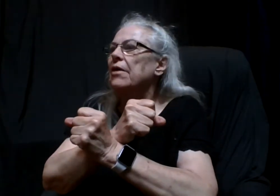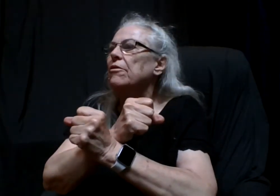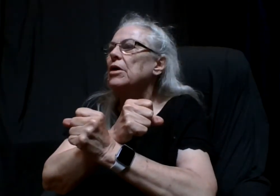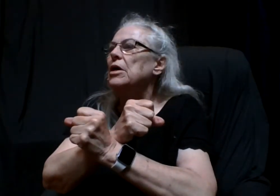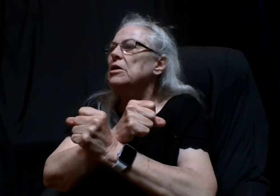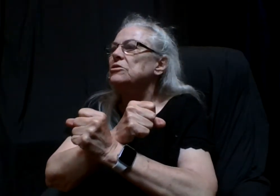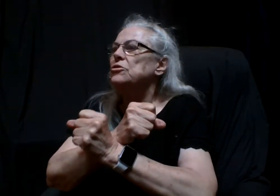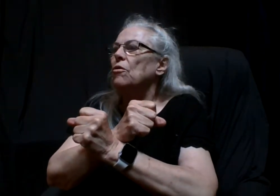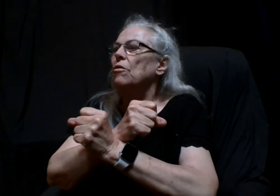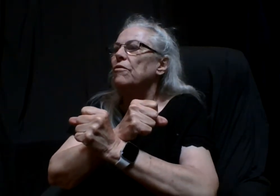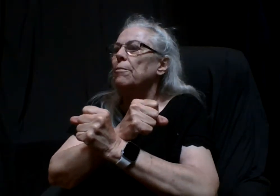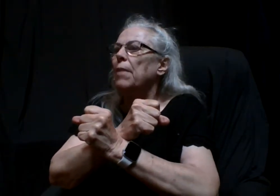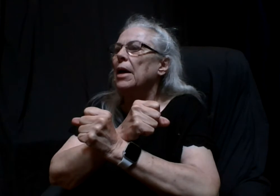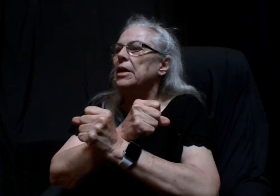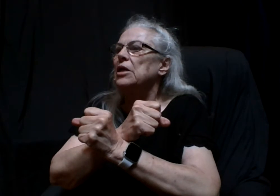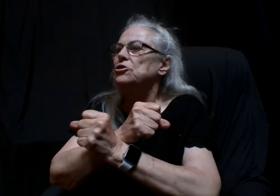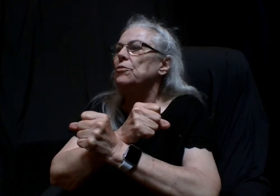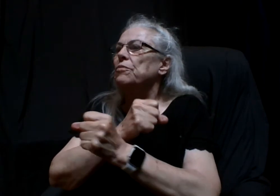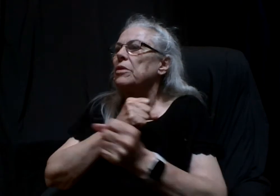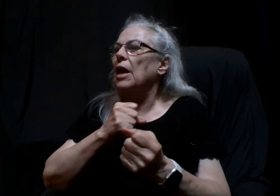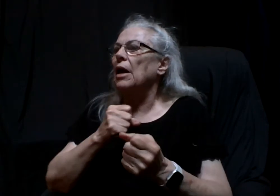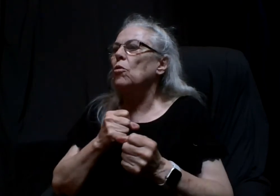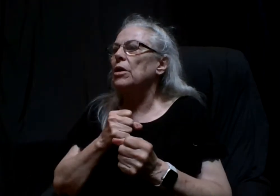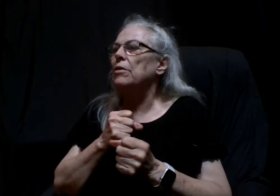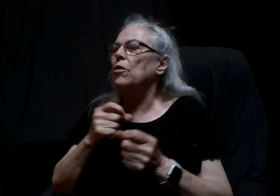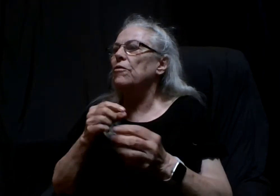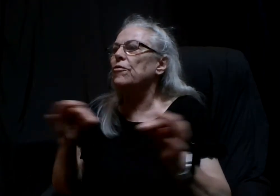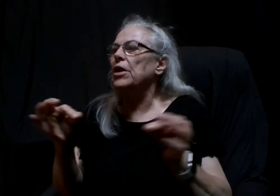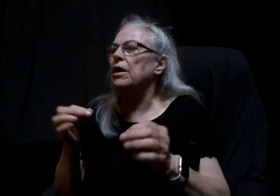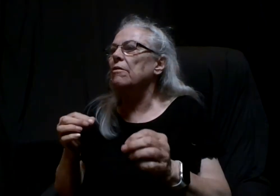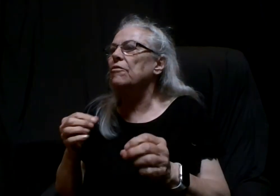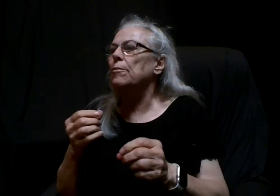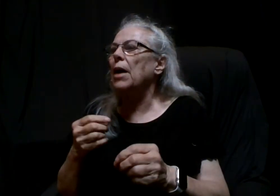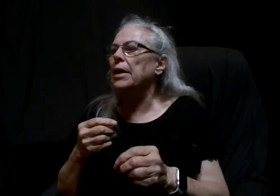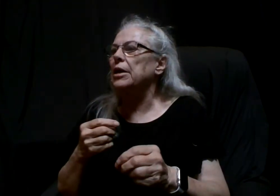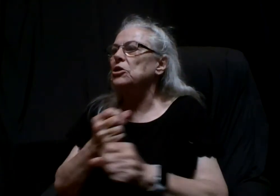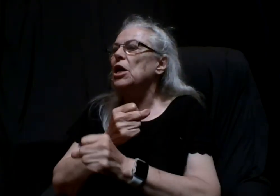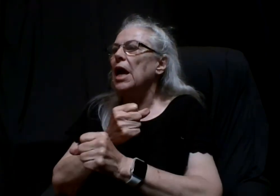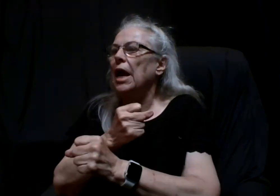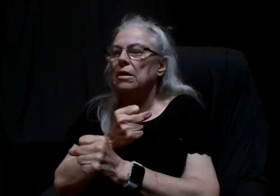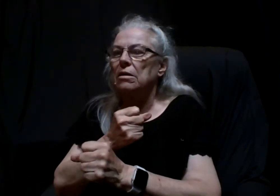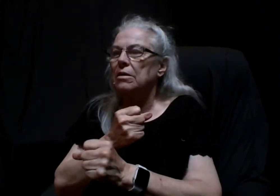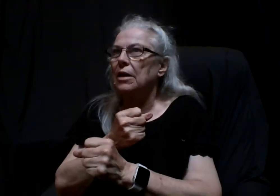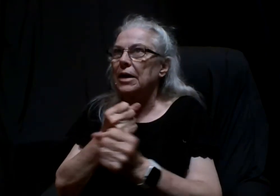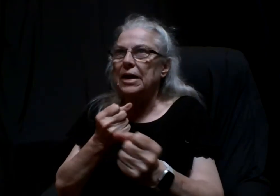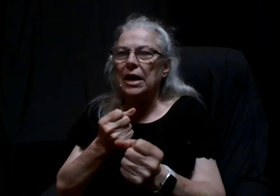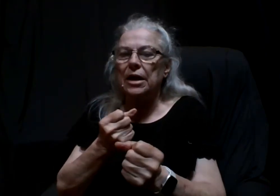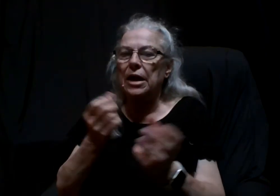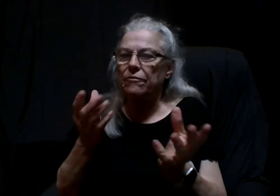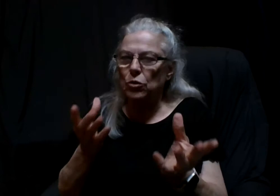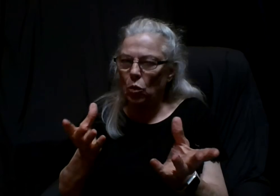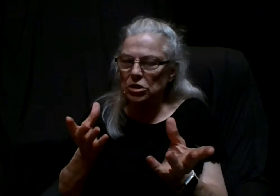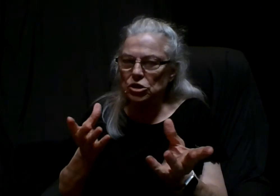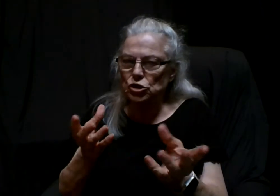together. So from bondage, we're free from bondage. And again, if you want to shorten